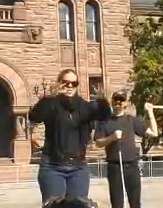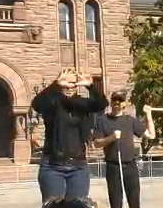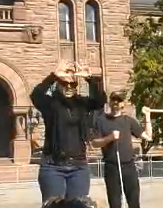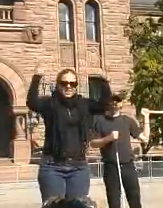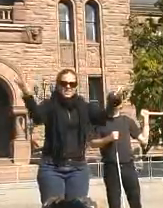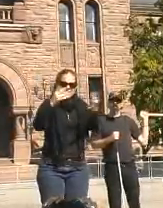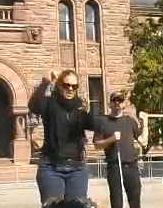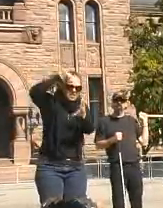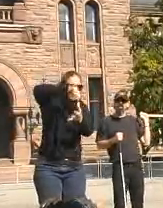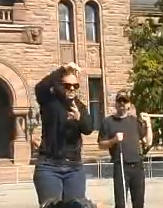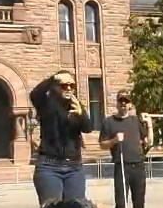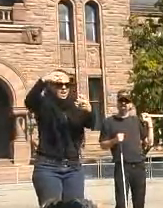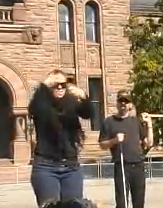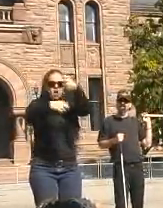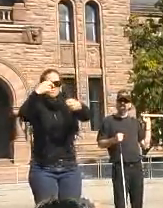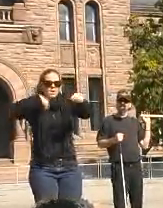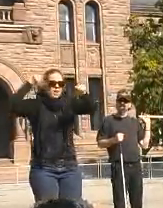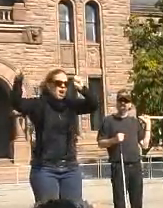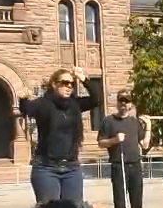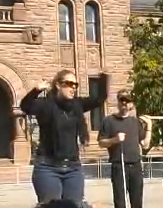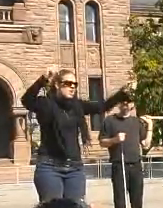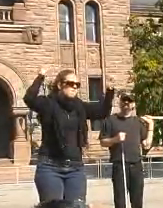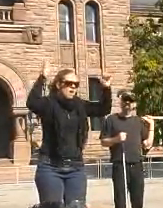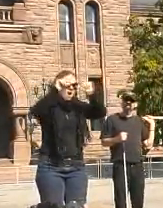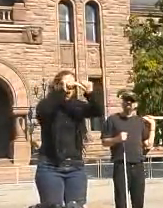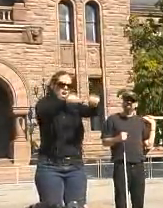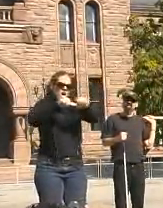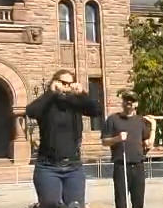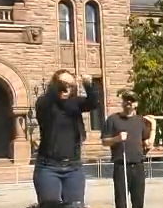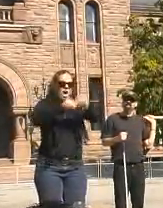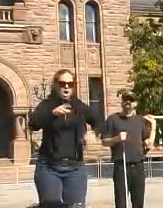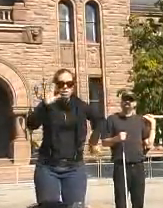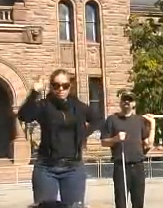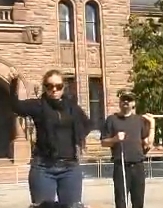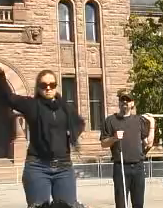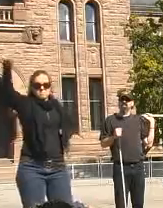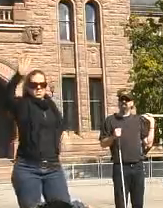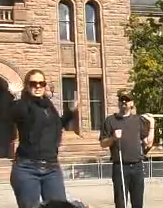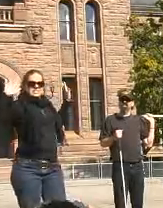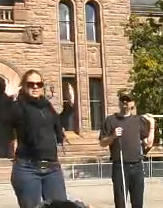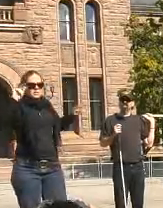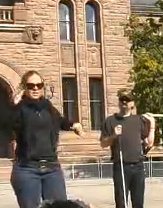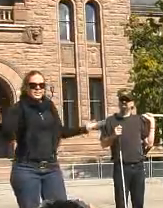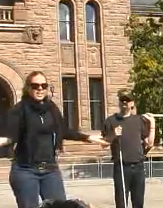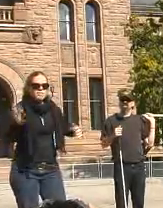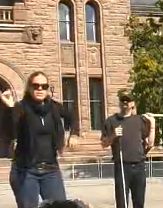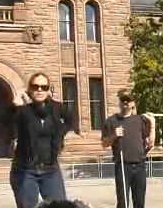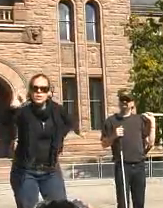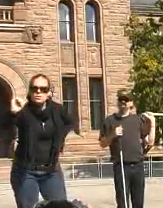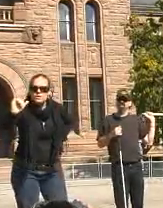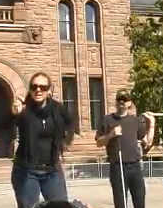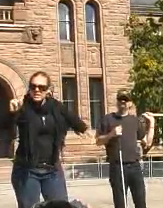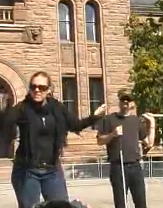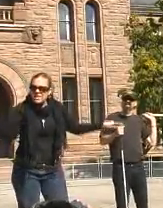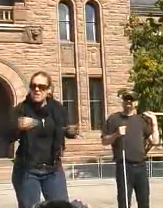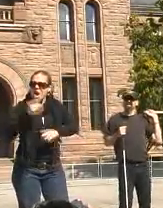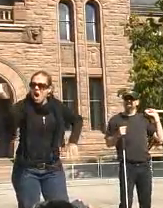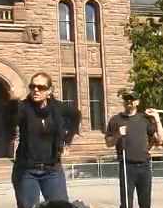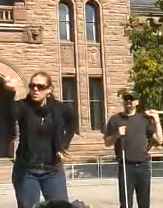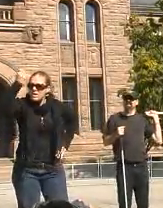We've heard Chris speak. He's raised many points and problems we've experienced all these many years.